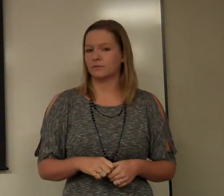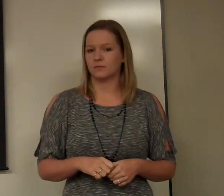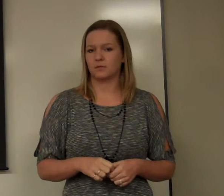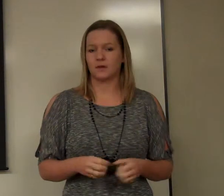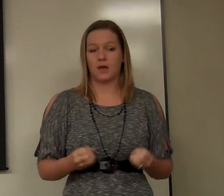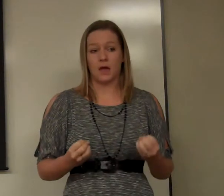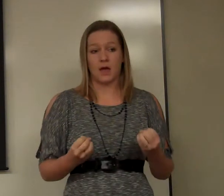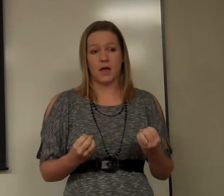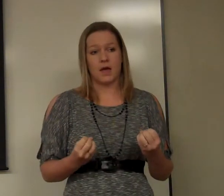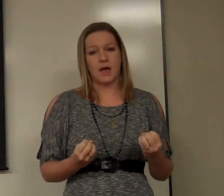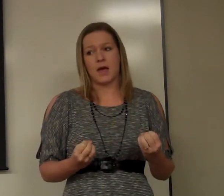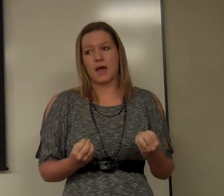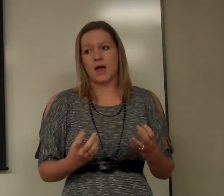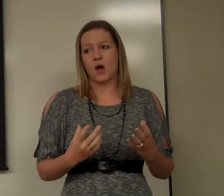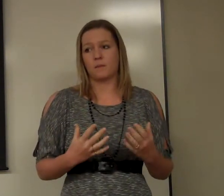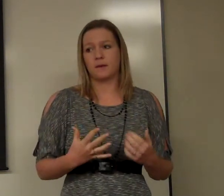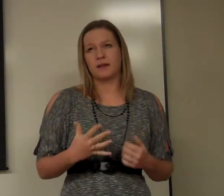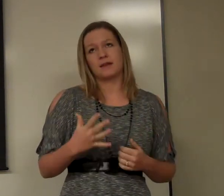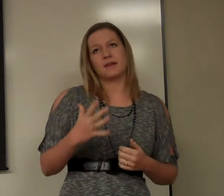How many fifths do we have left?